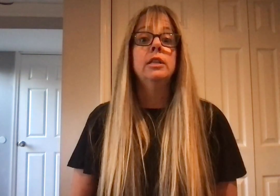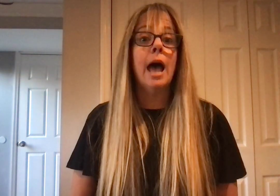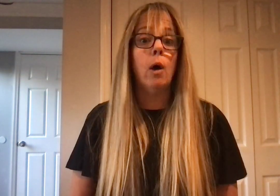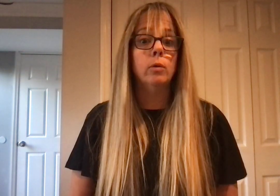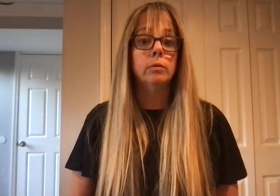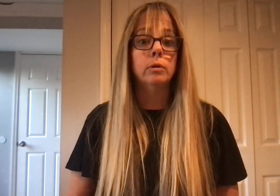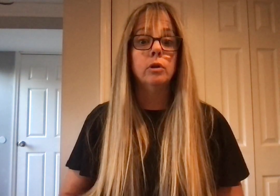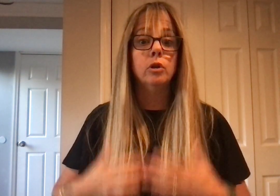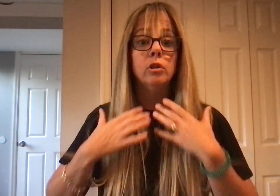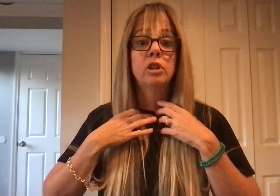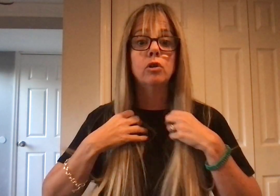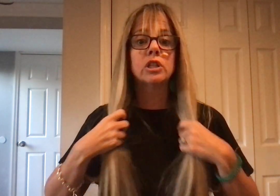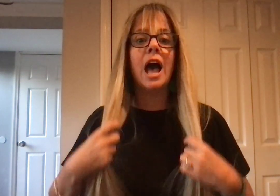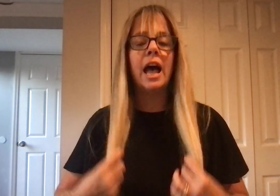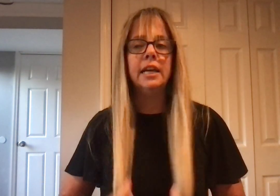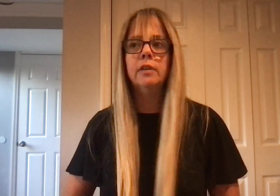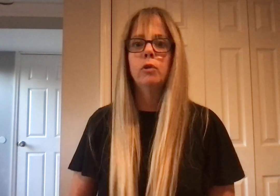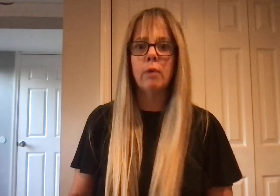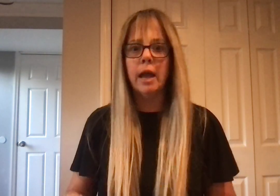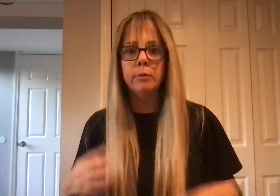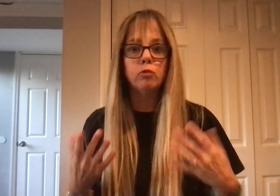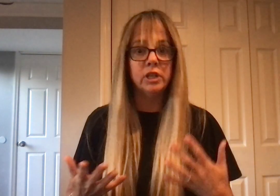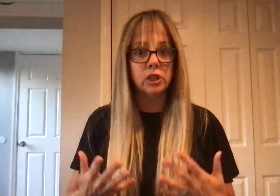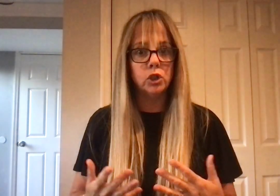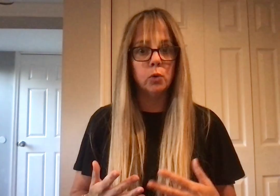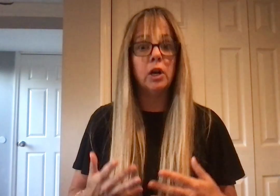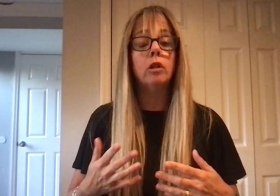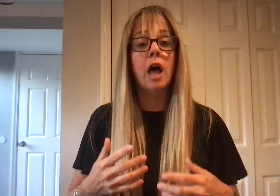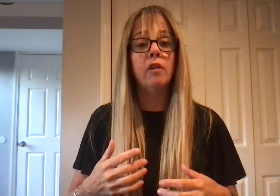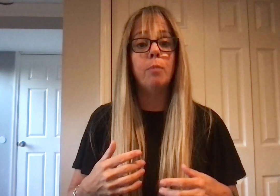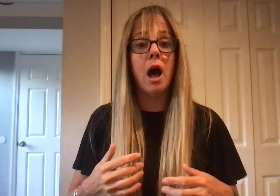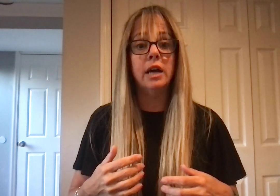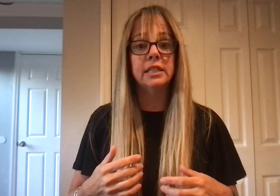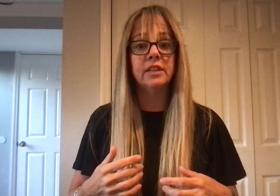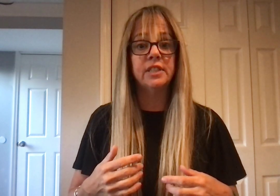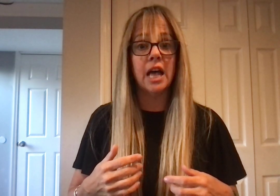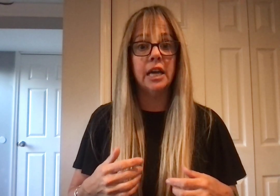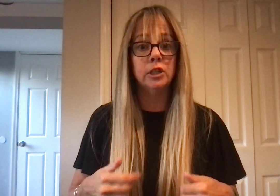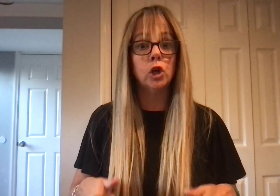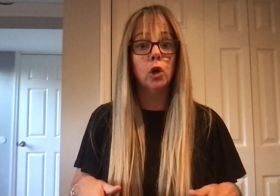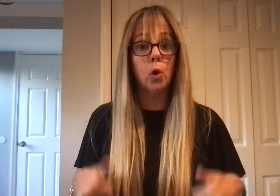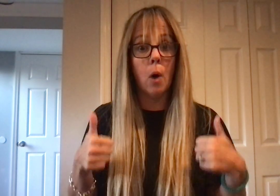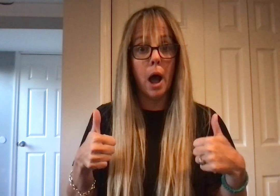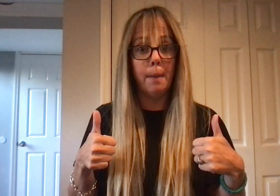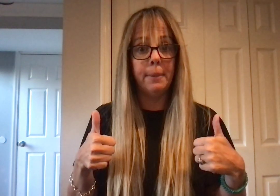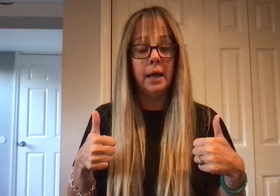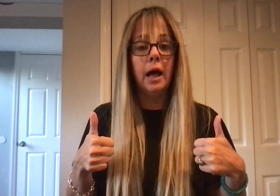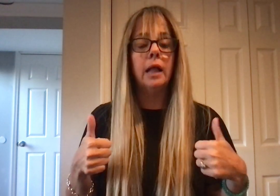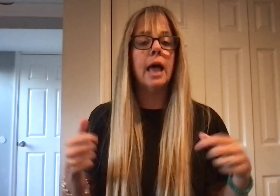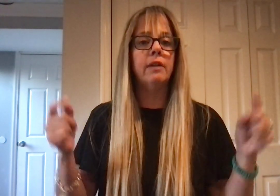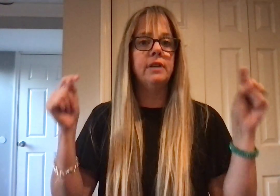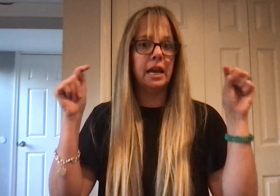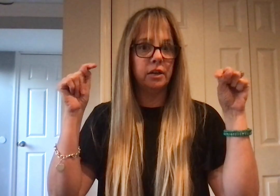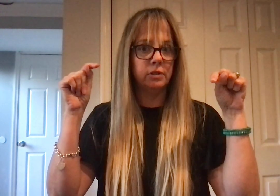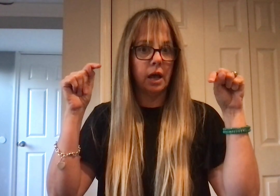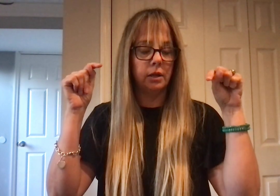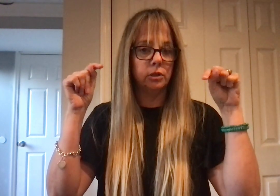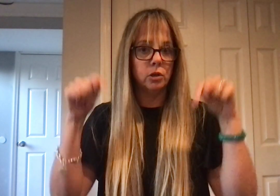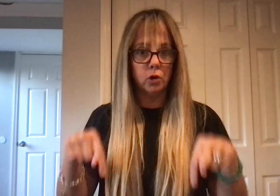Now, there's kind of a rhyme and reason to it. A lot of positive signs go up. A lot of negative signs go